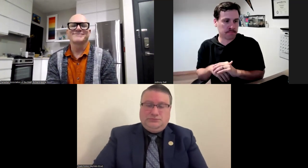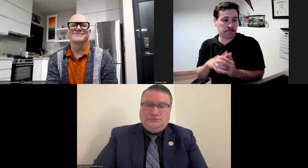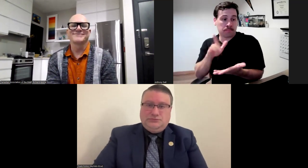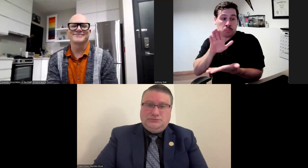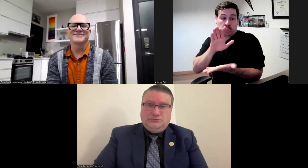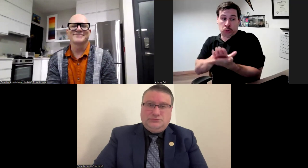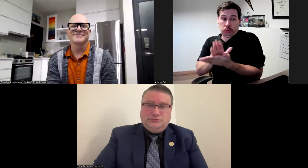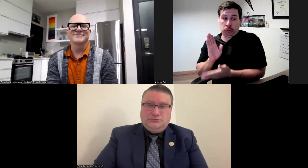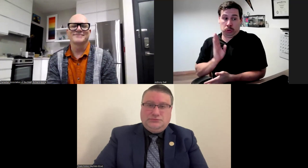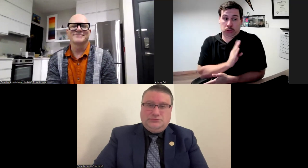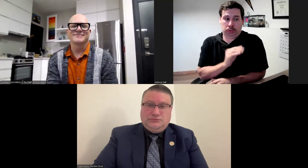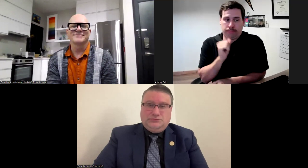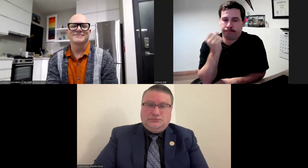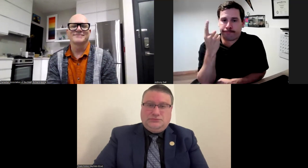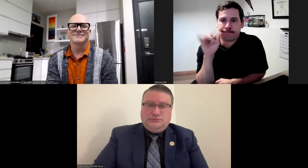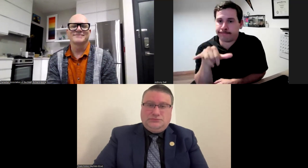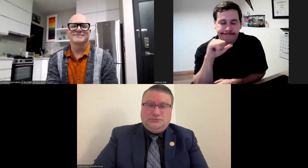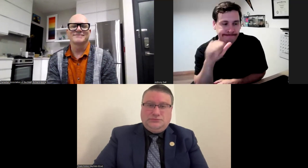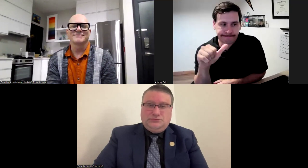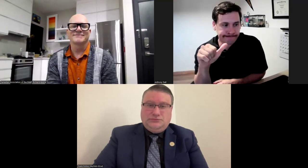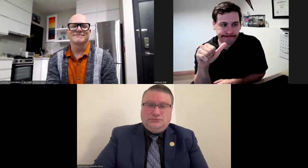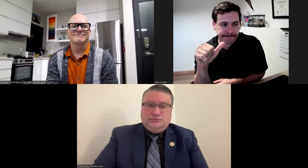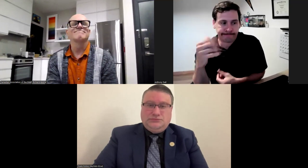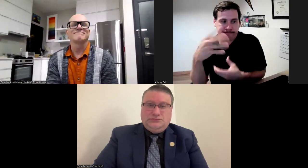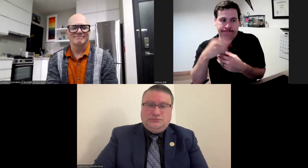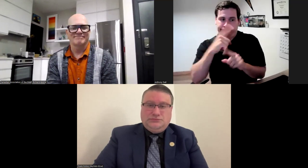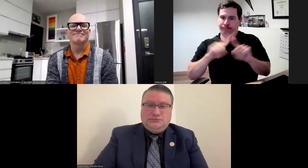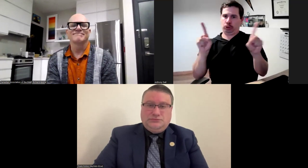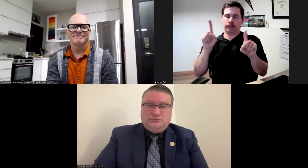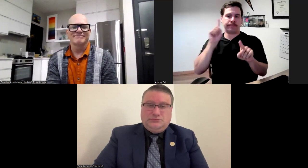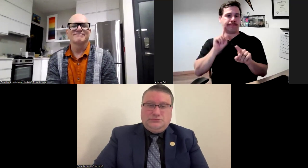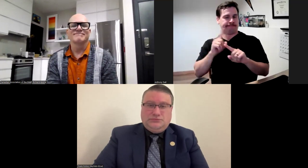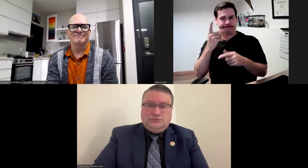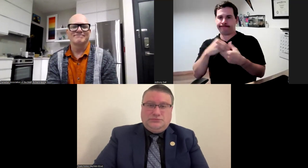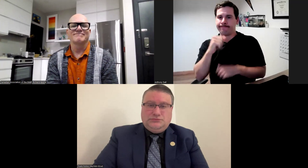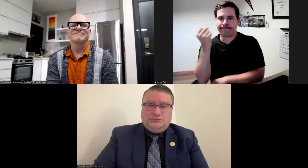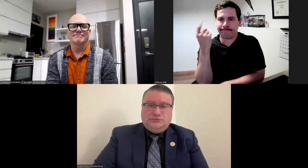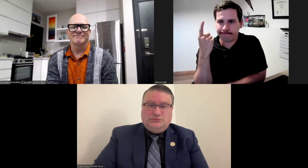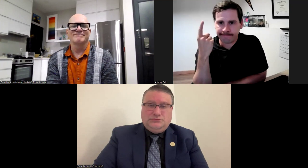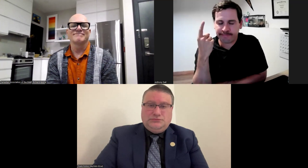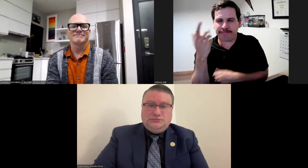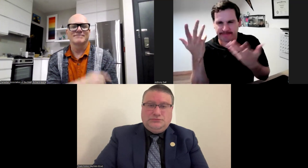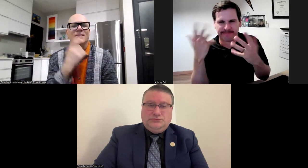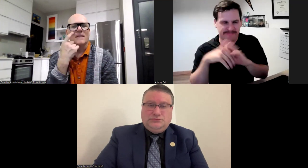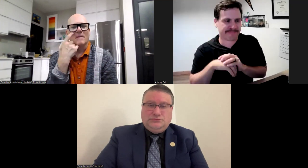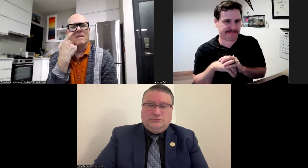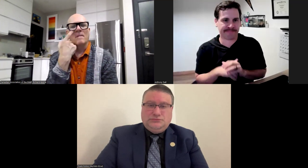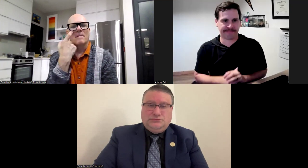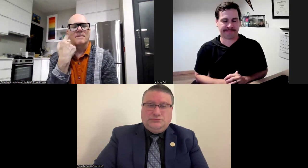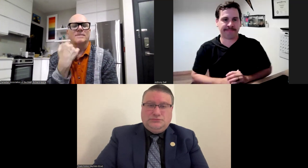yes. The school board does not understand that inclusion looks differently for deaf students.